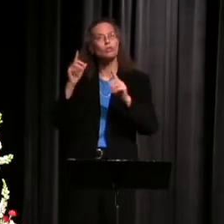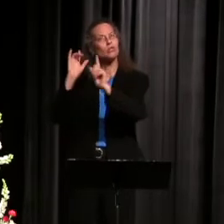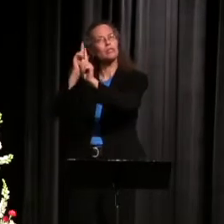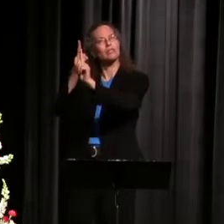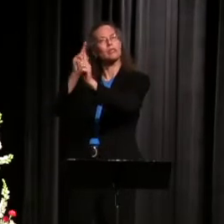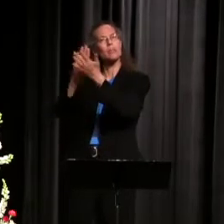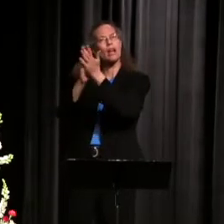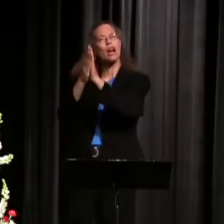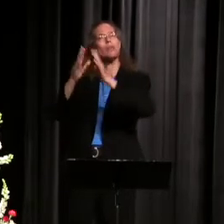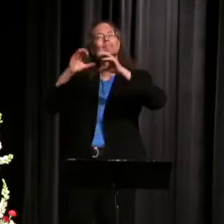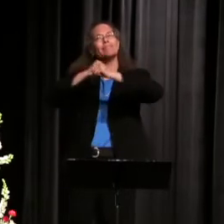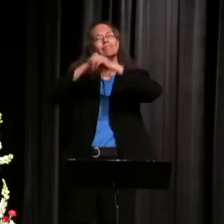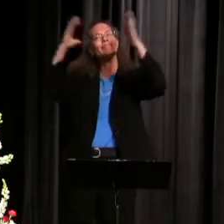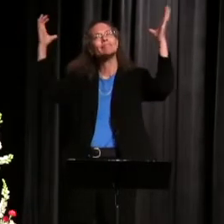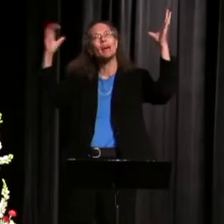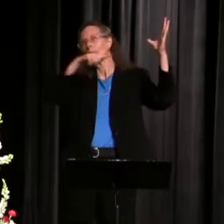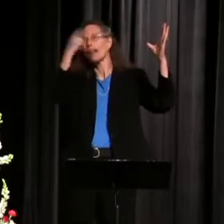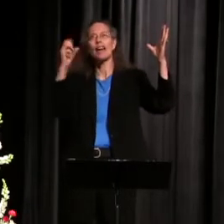swan.